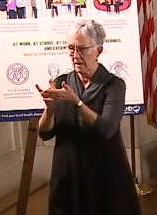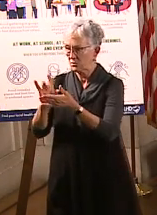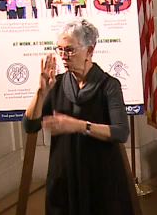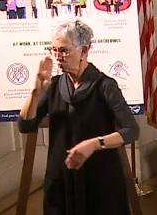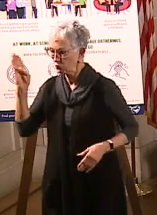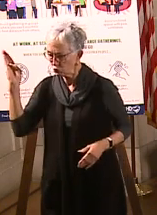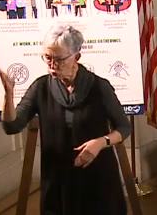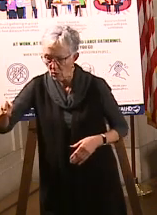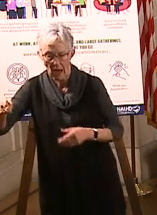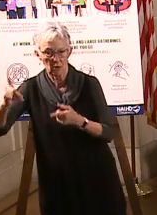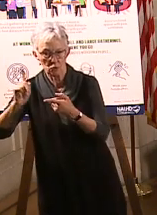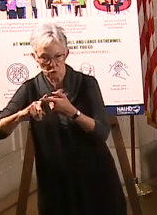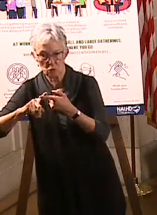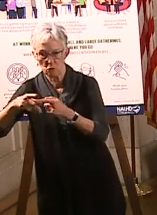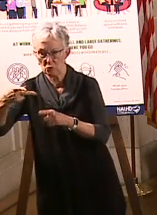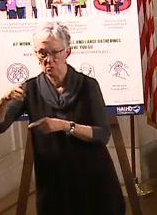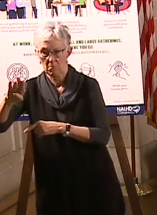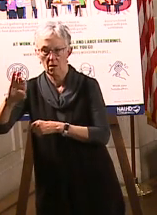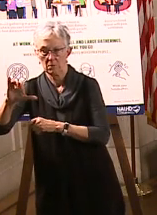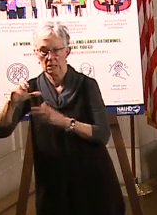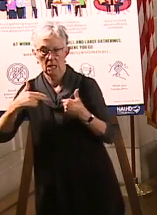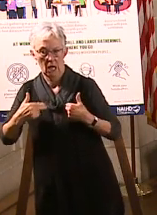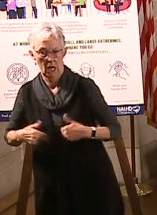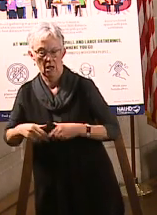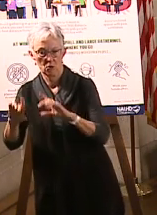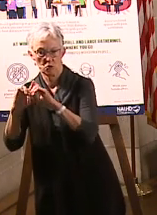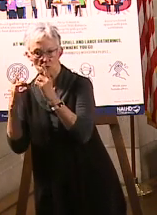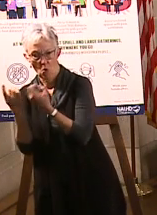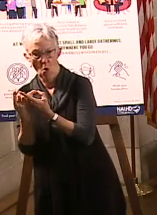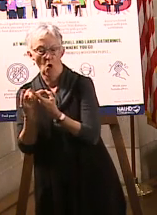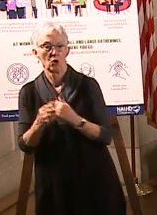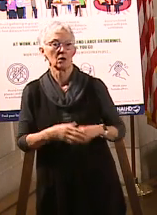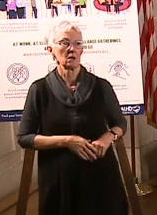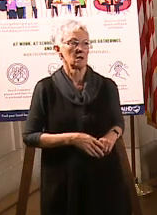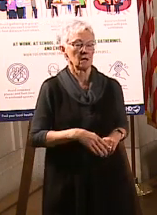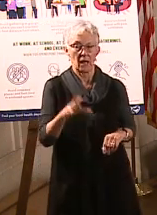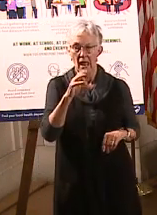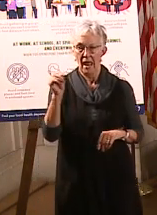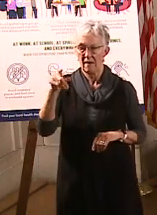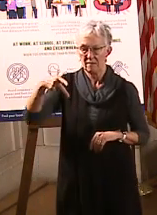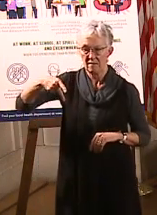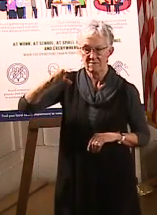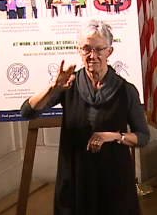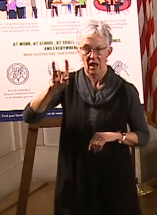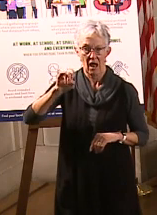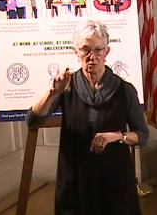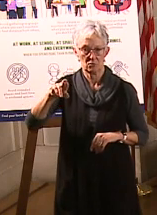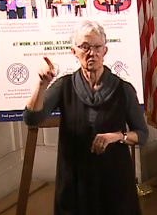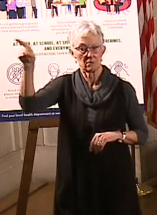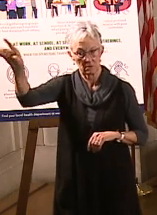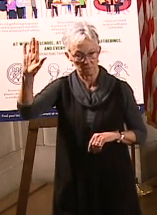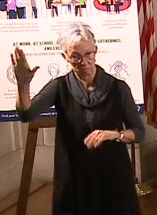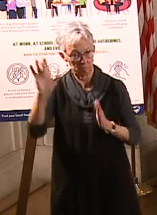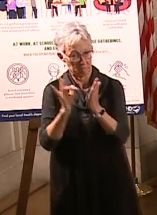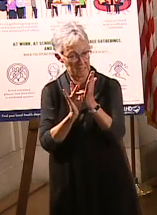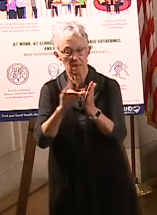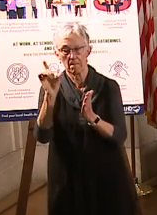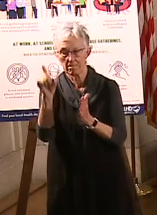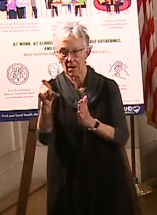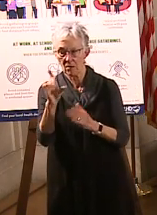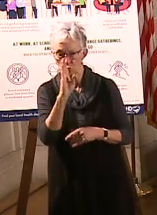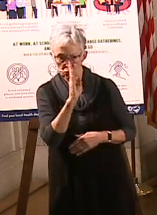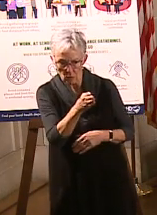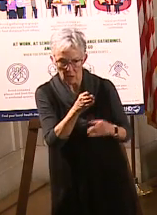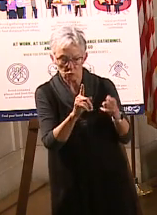hospitals. We talked about some of those, especially if we're talking about Pfizer, they go to the ones with the ultra cold storage. So they're at those